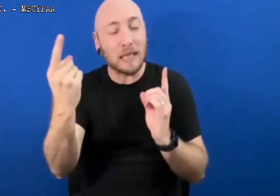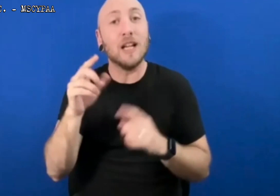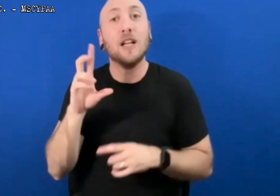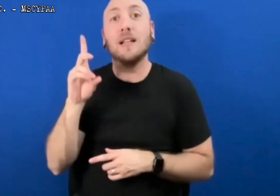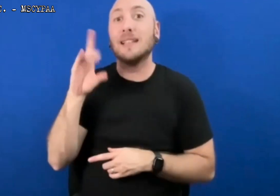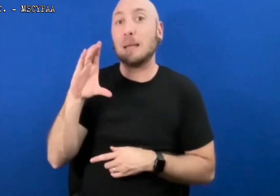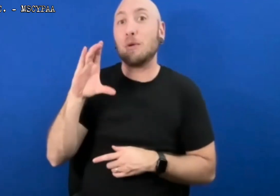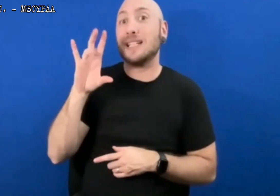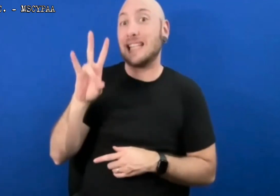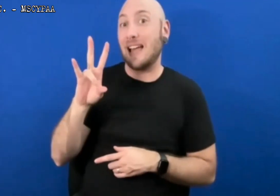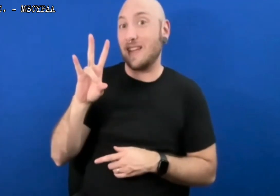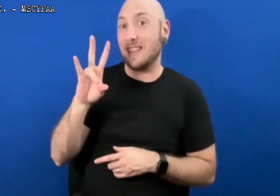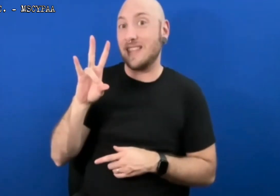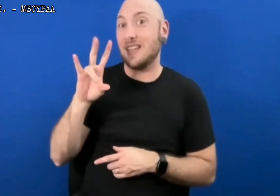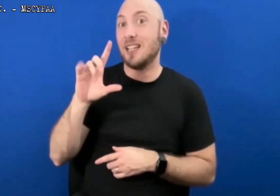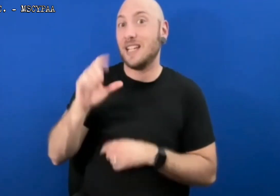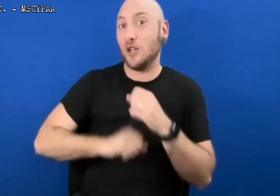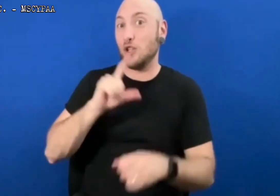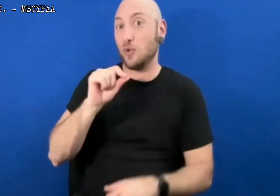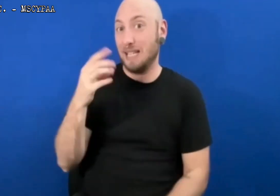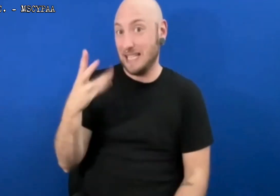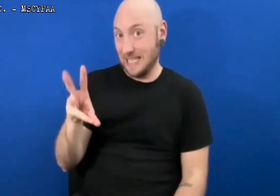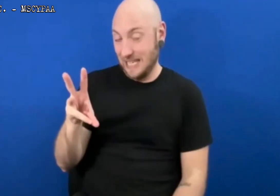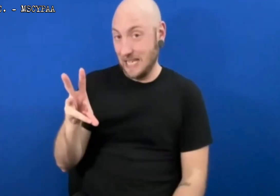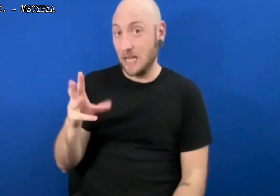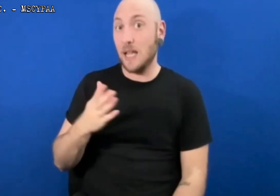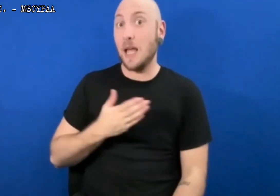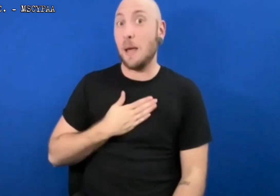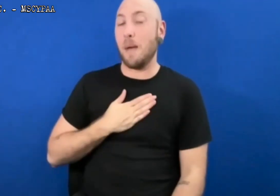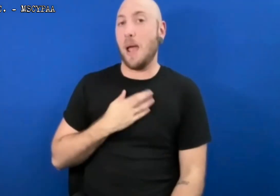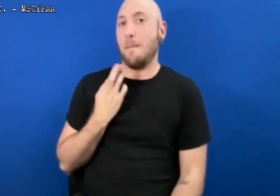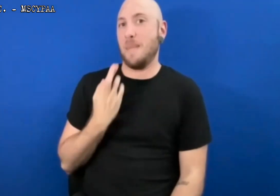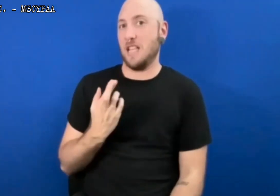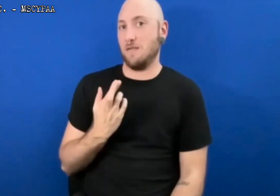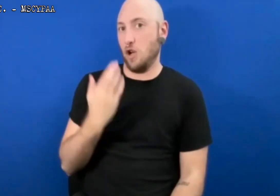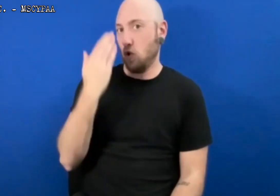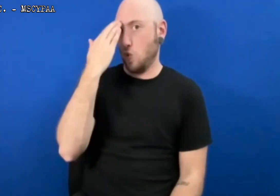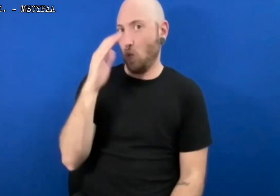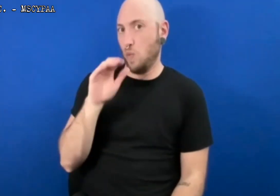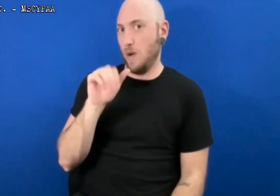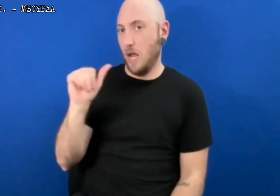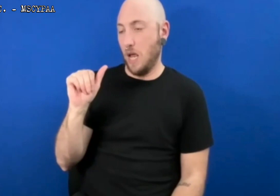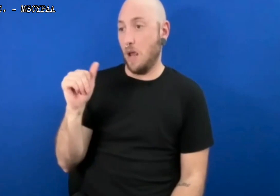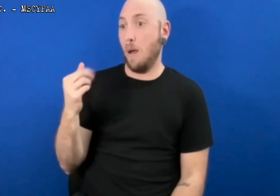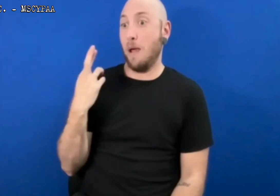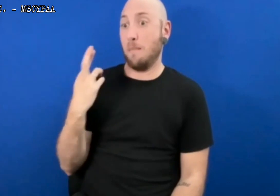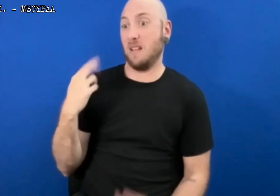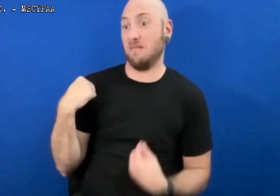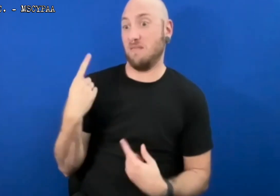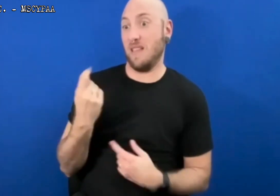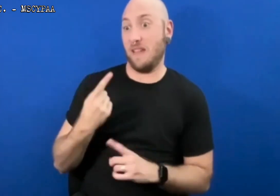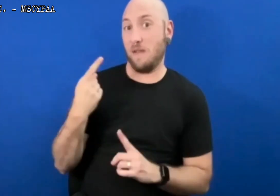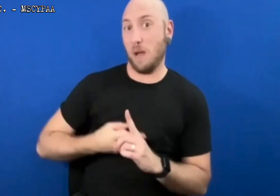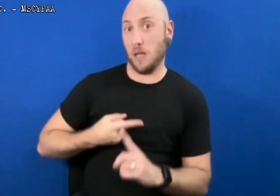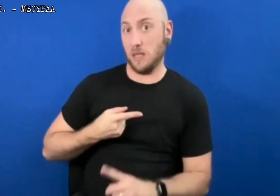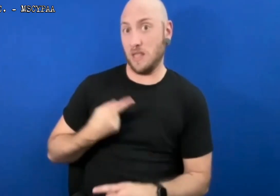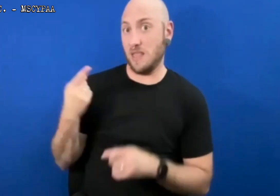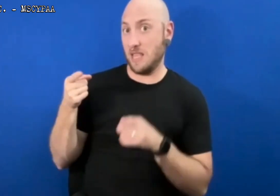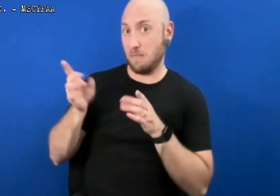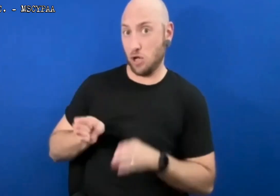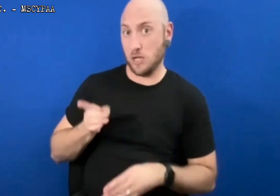of 2016, my best friend who I'd made in the program, like we'd been friends for 11 months. And